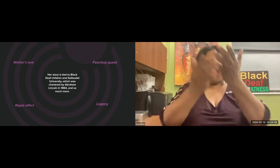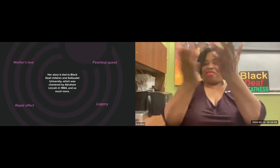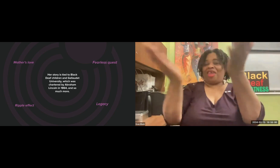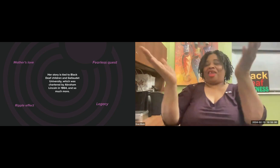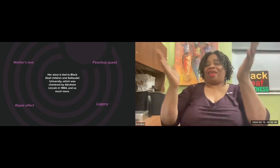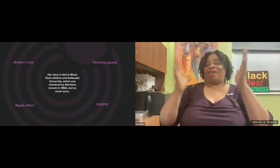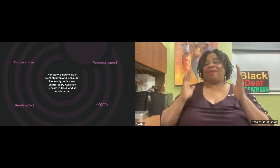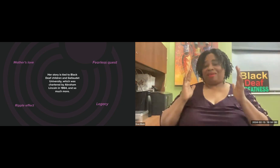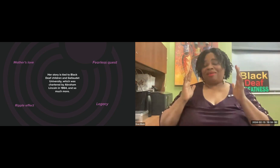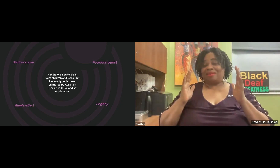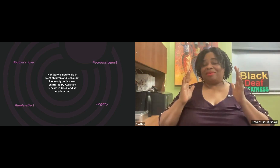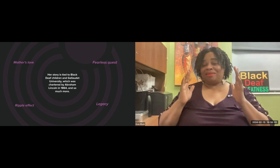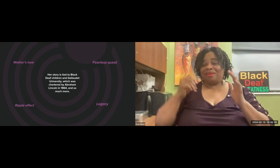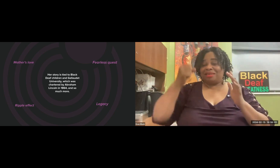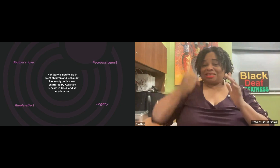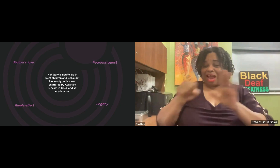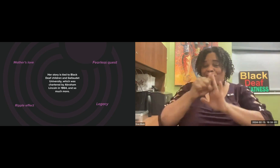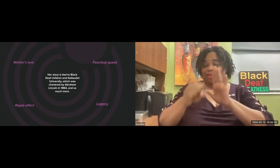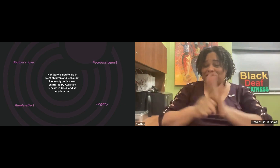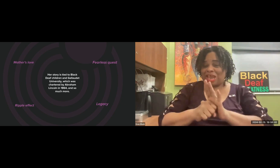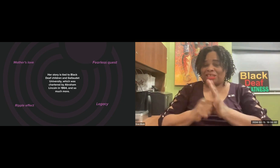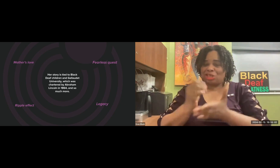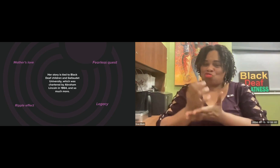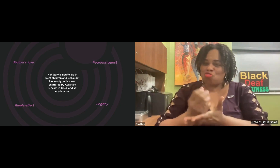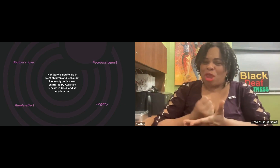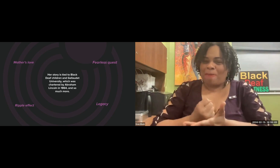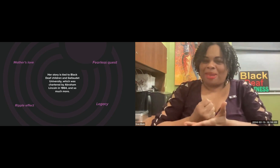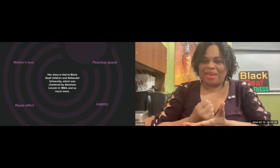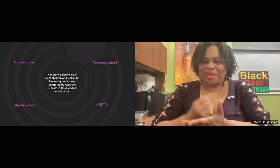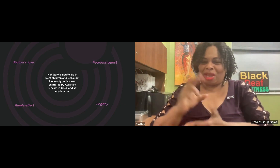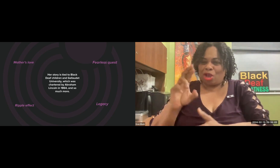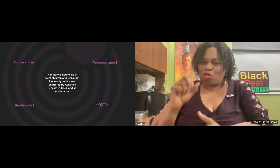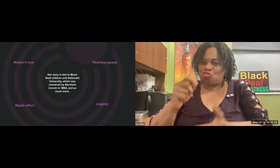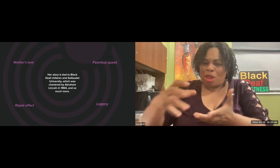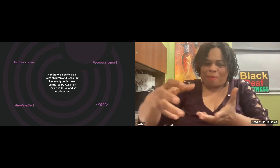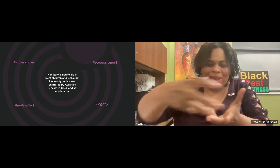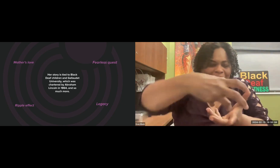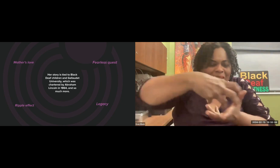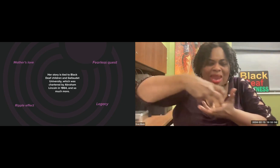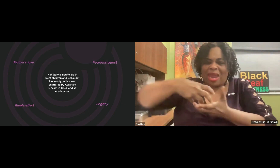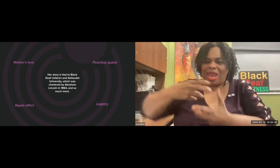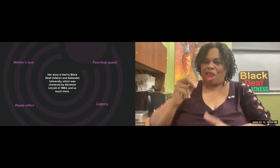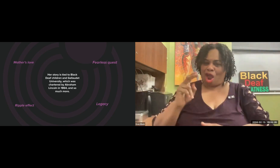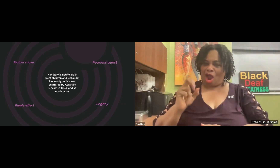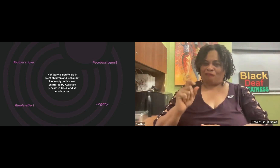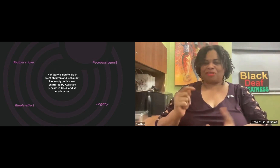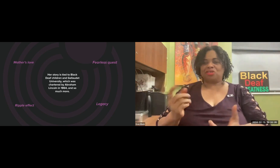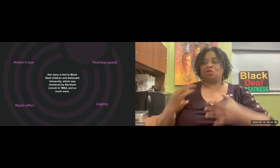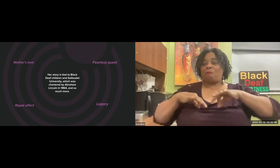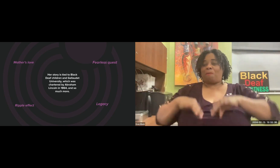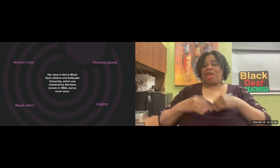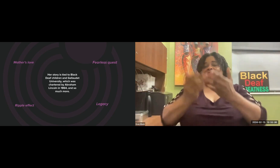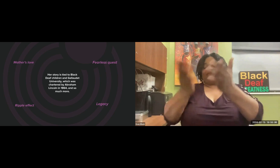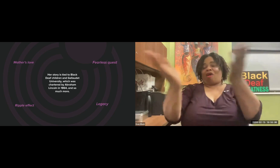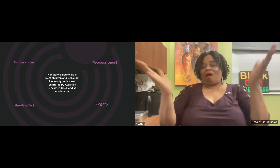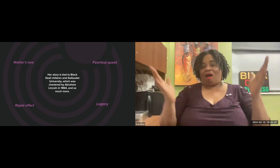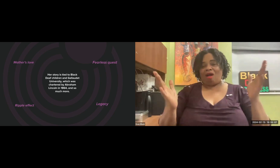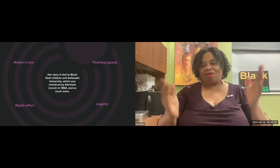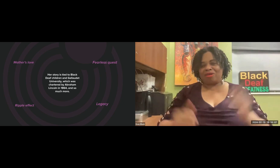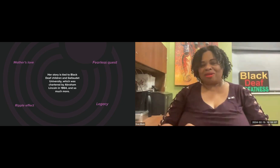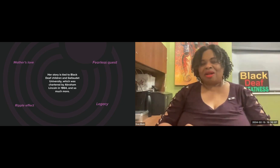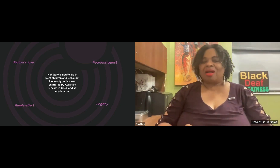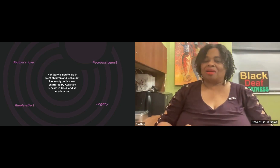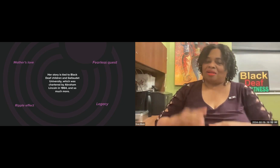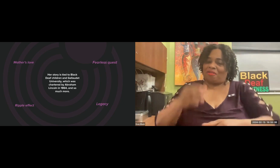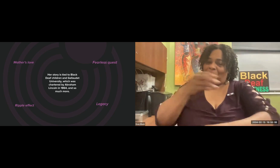our national awareness, but we don't recognize that the seeds for Brown versus Board of Education was planted by Mrs. Miller. And